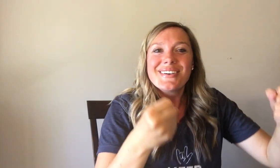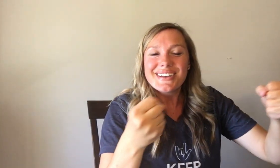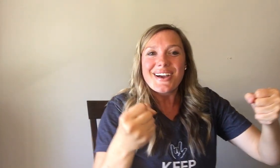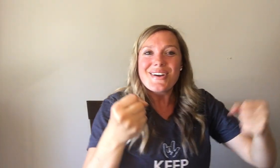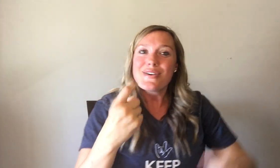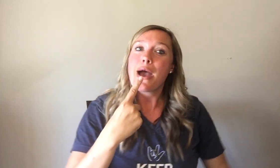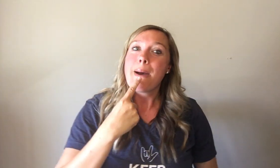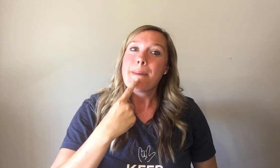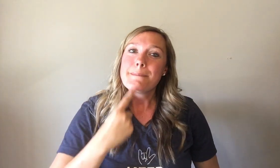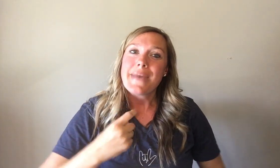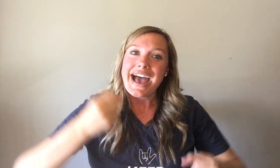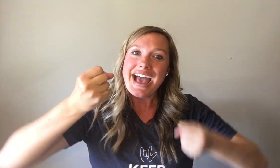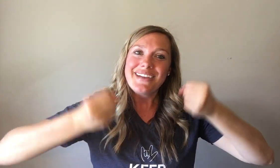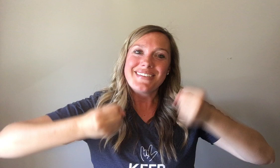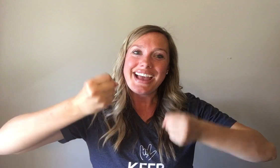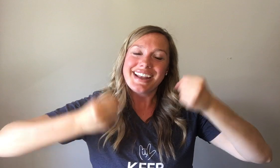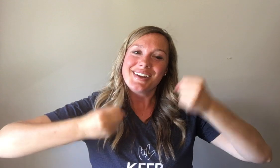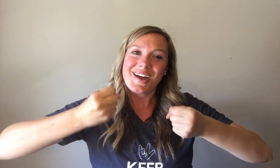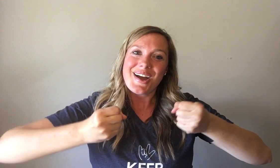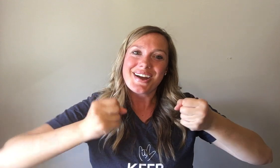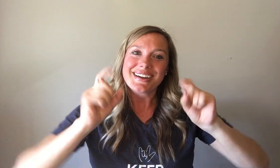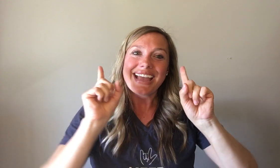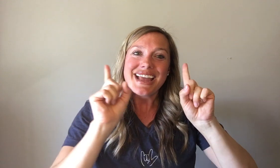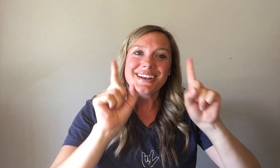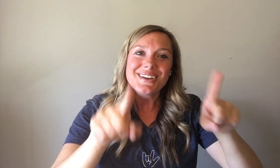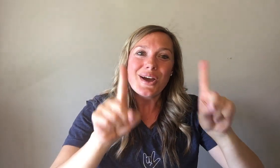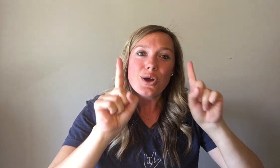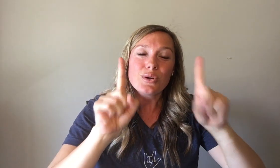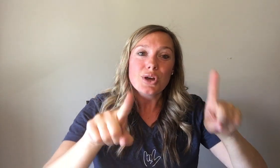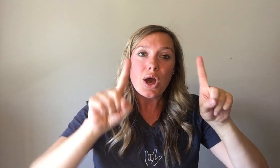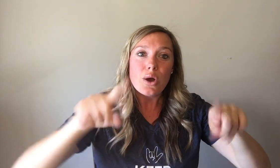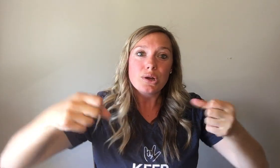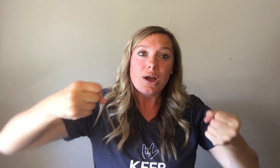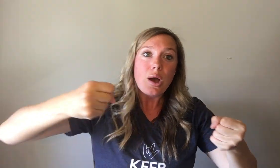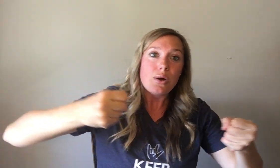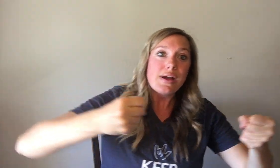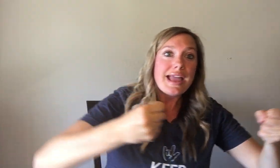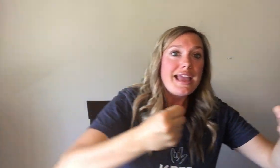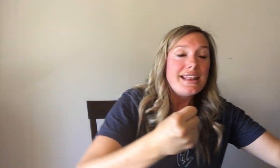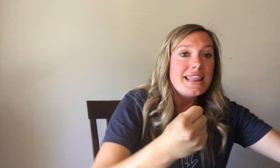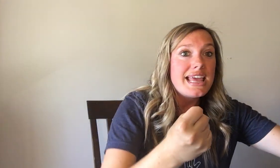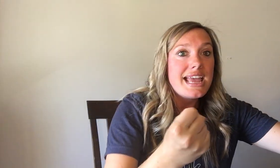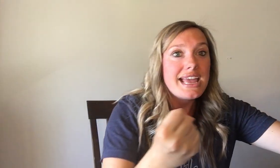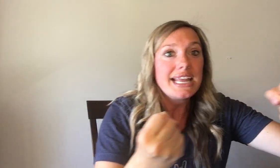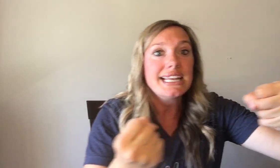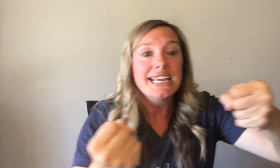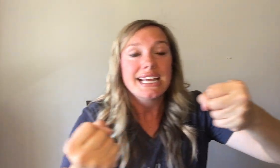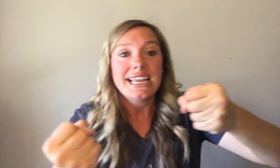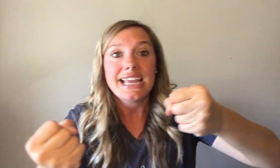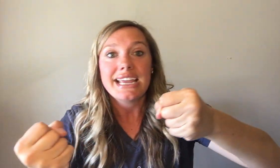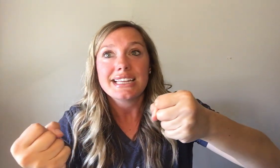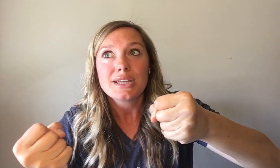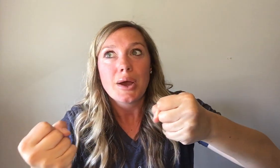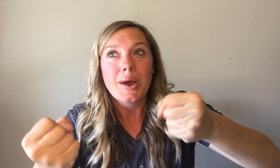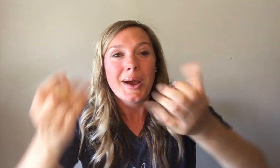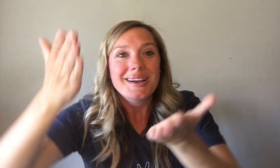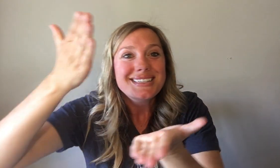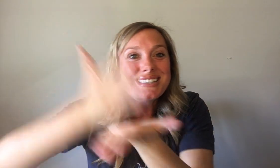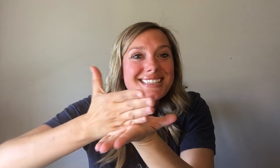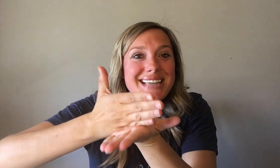go. My red car can go, go, go, and then it